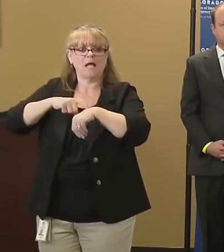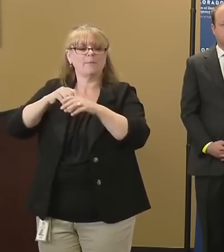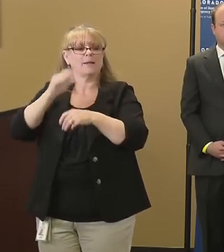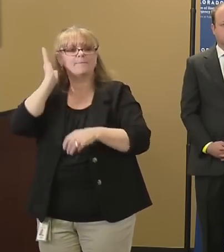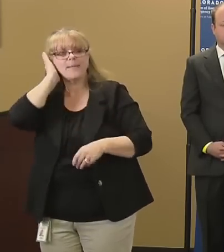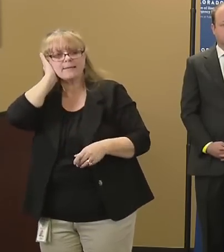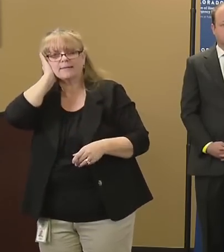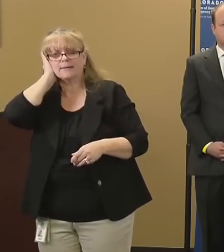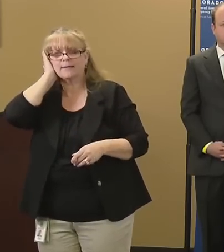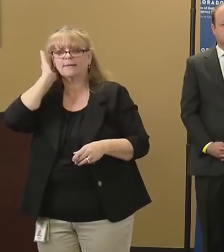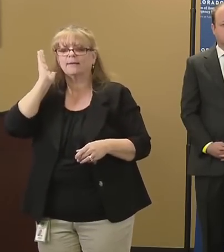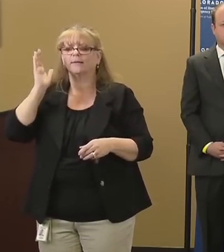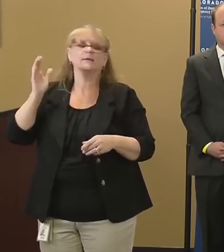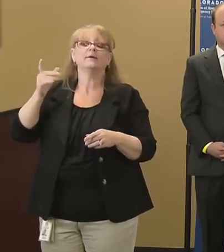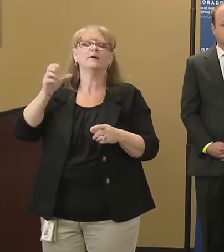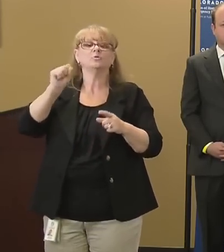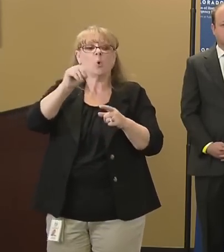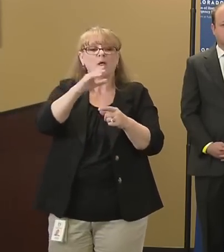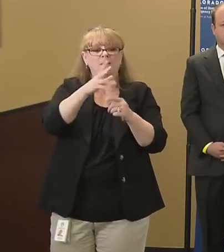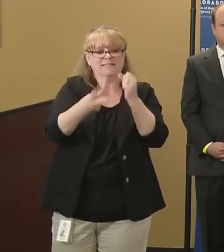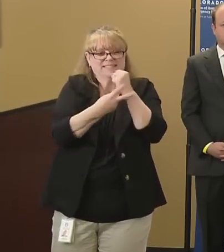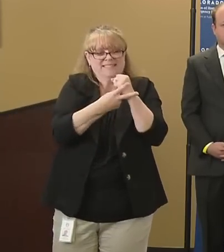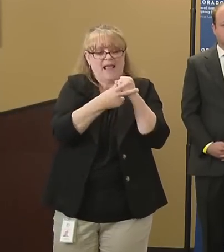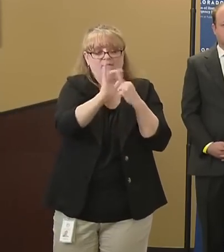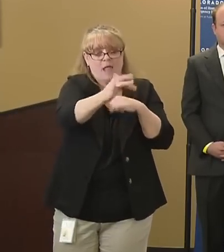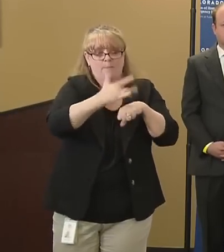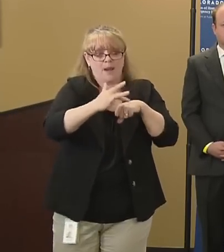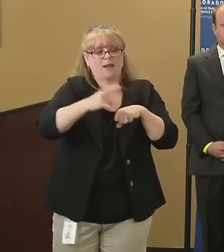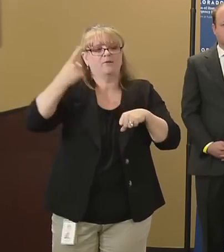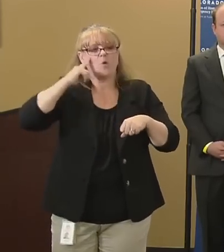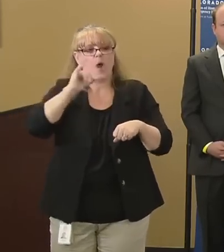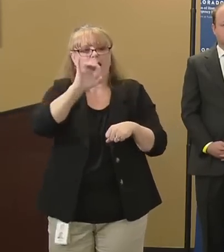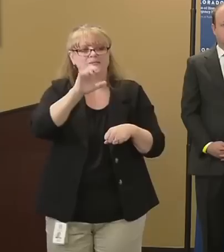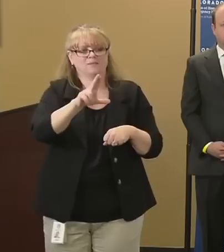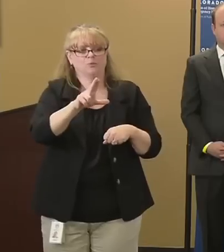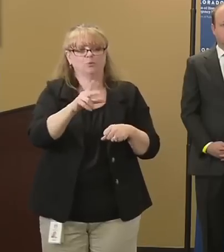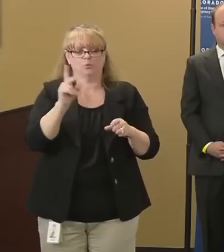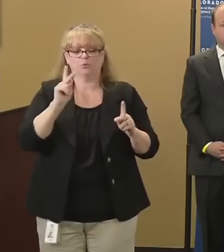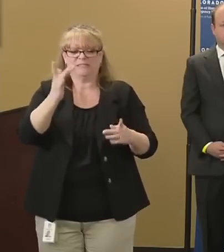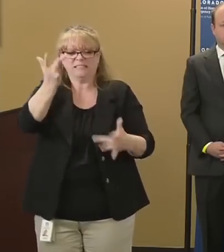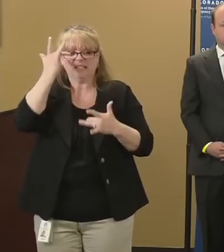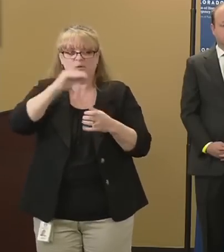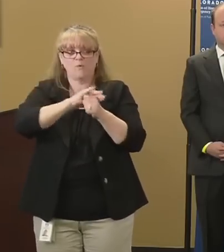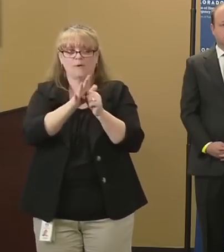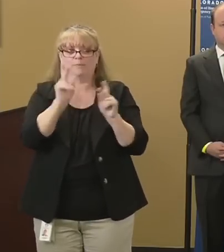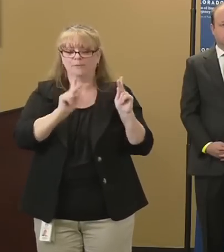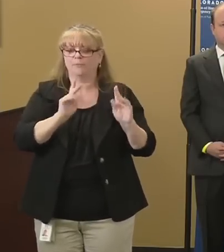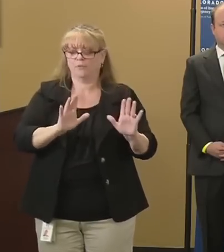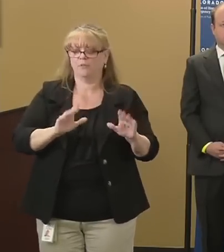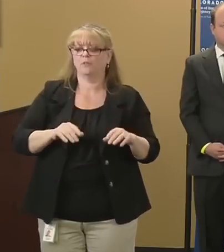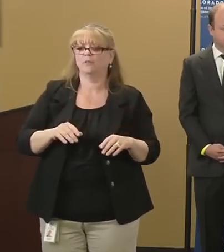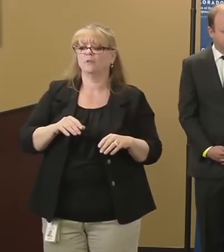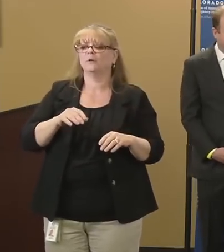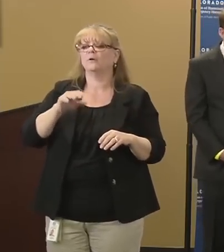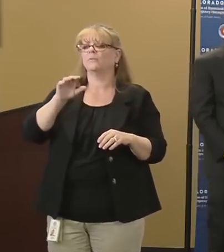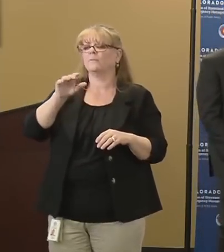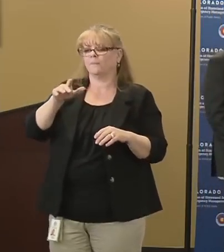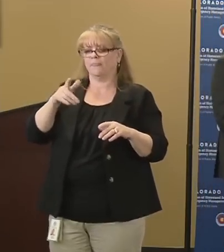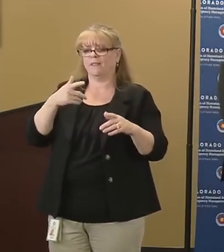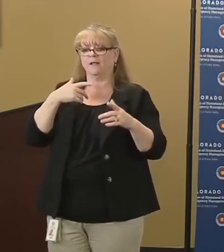that way. So a lot of measures have been put into place around the system to try to increase the capacity for patients that